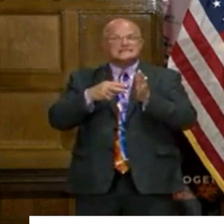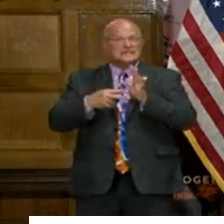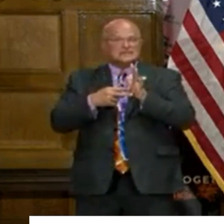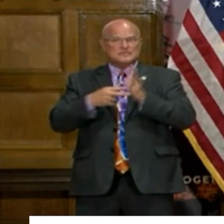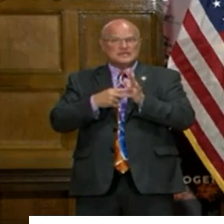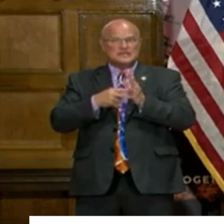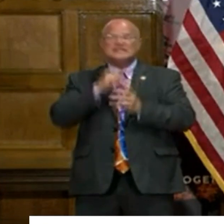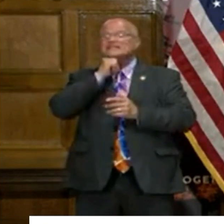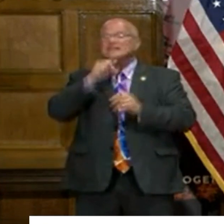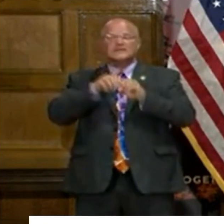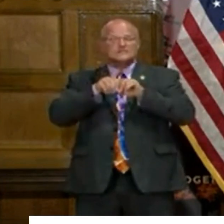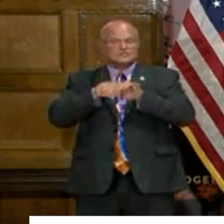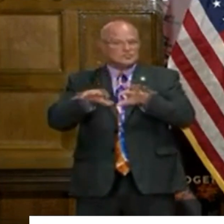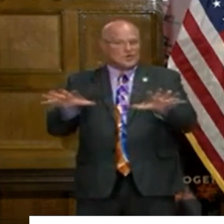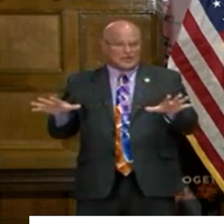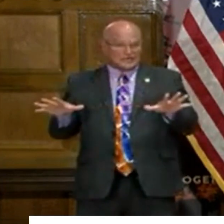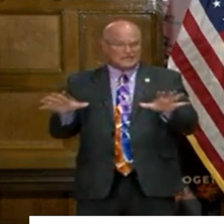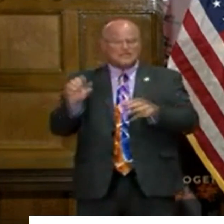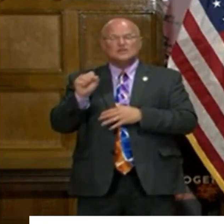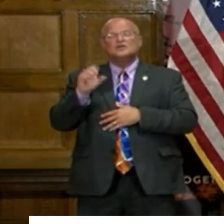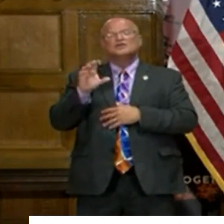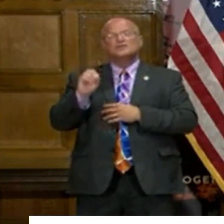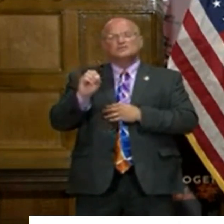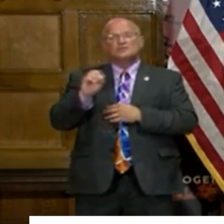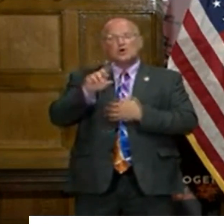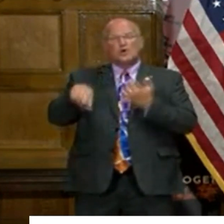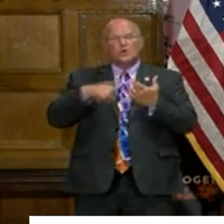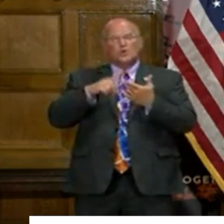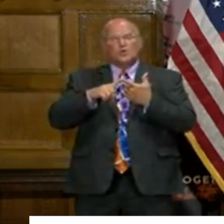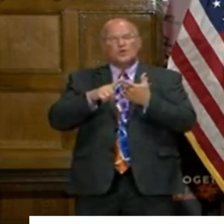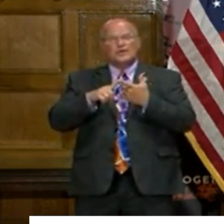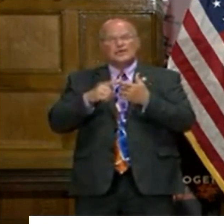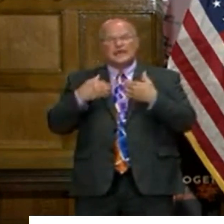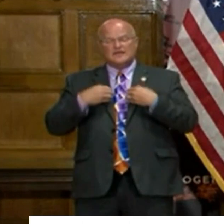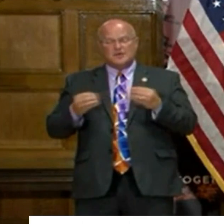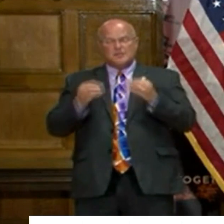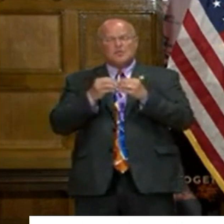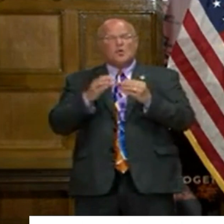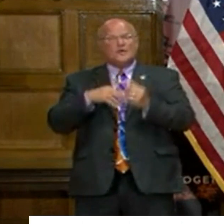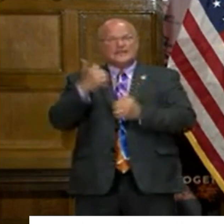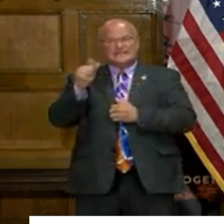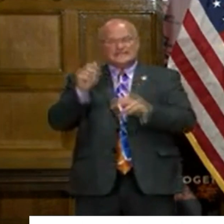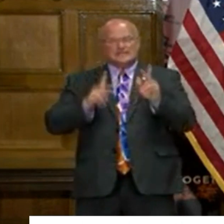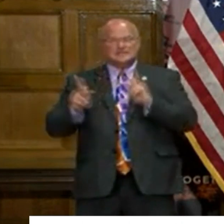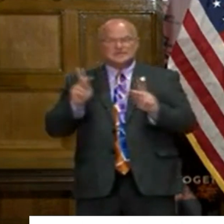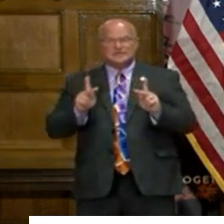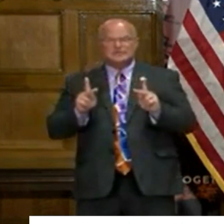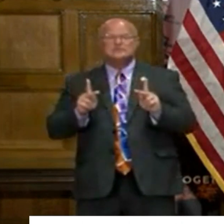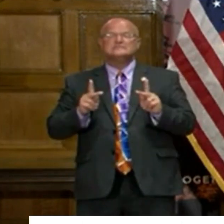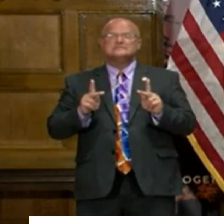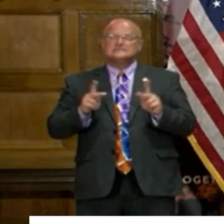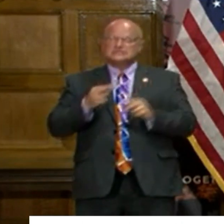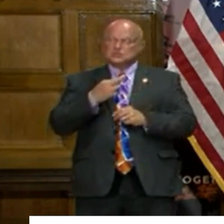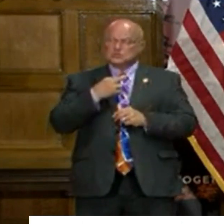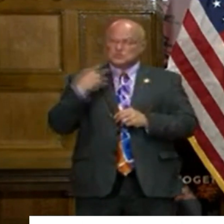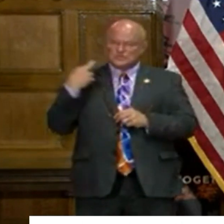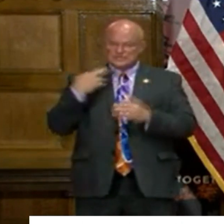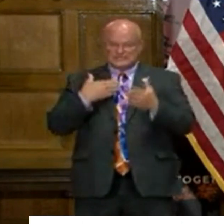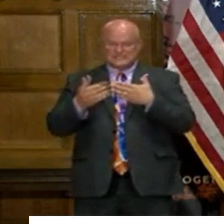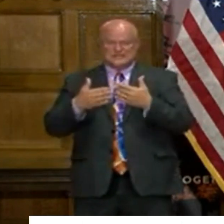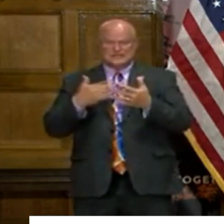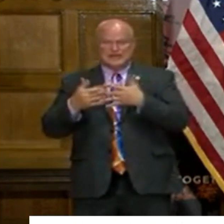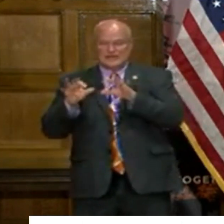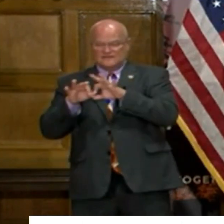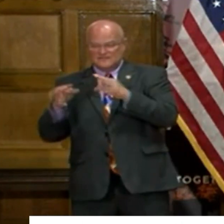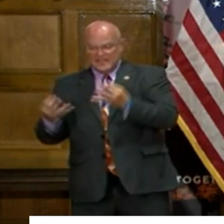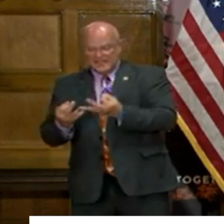you're not going to spread the virus. So when you get more than 10 people together, there is certainly a risk to do that, whether that be in the family or